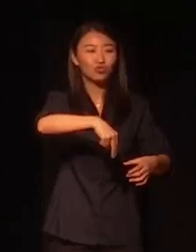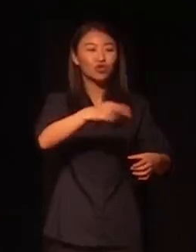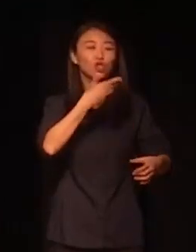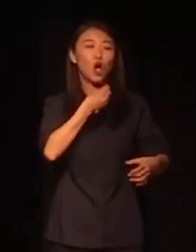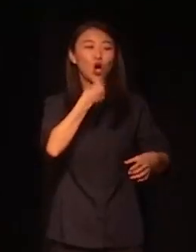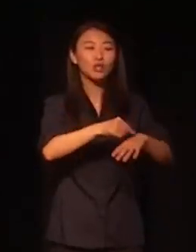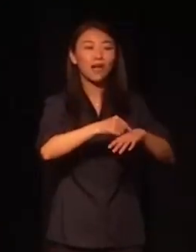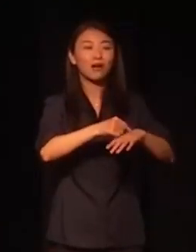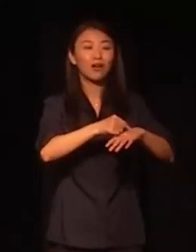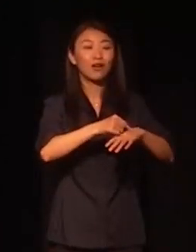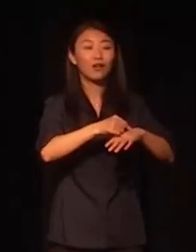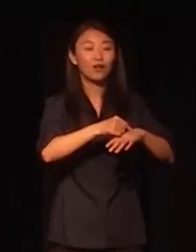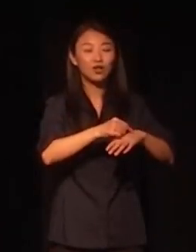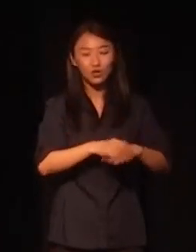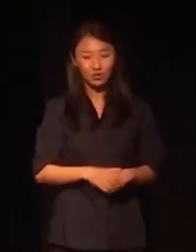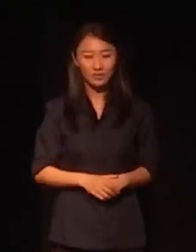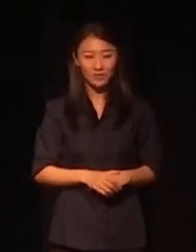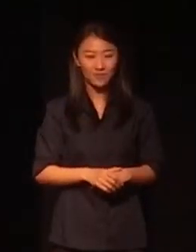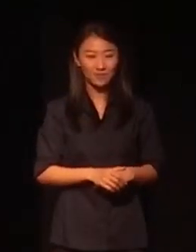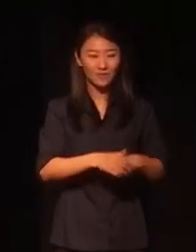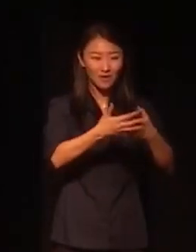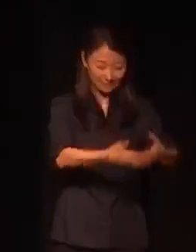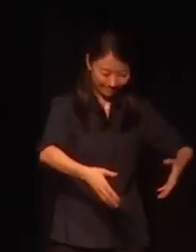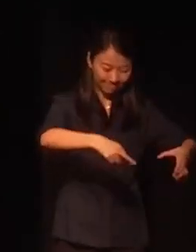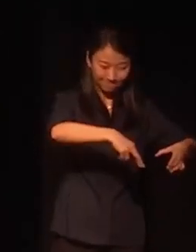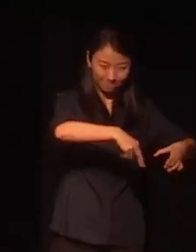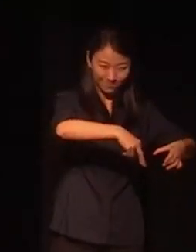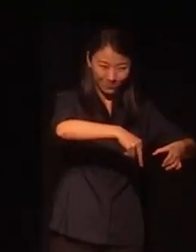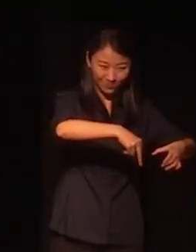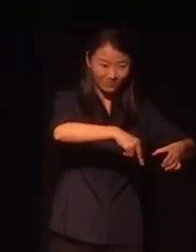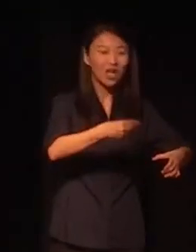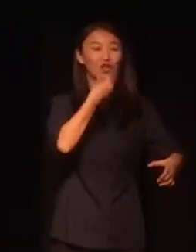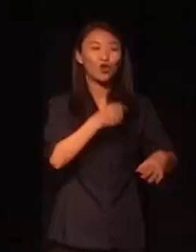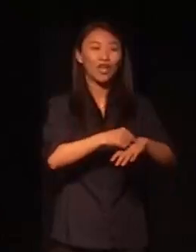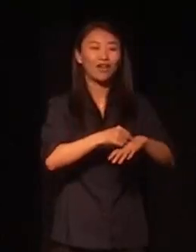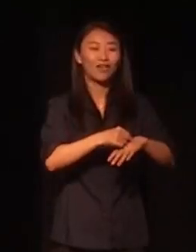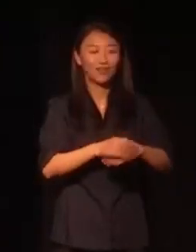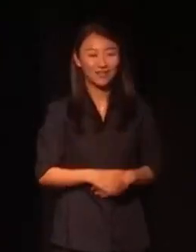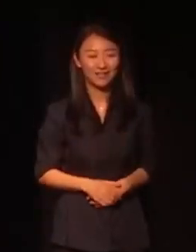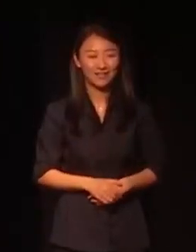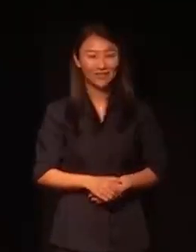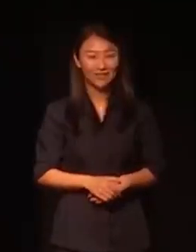rang lu. Okay, so that would be deep boiled mutton. Okay, and then